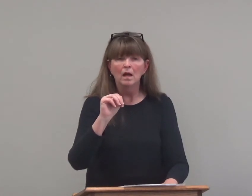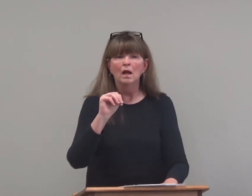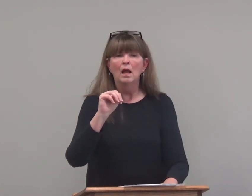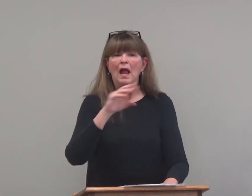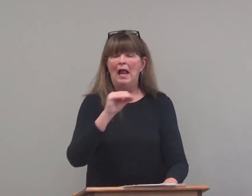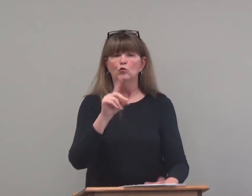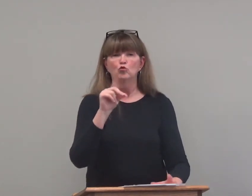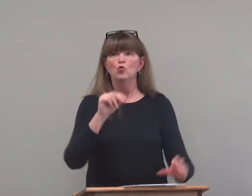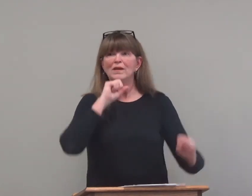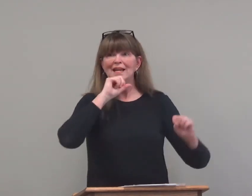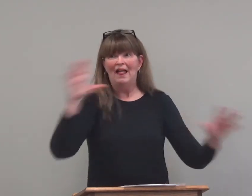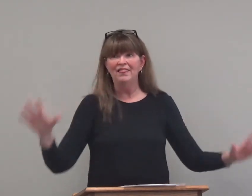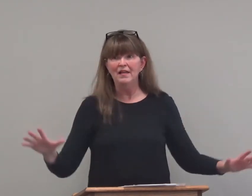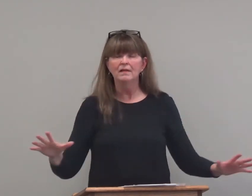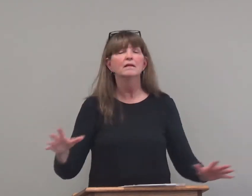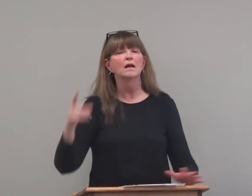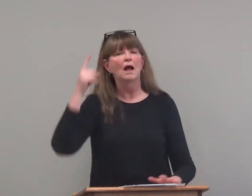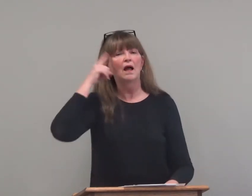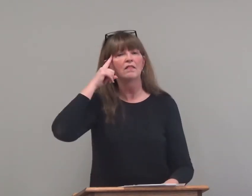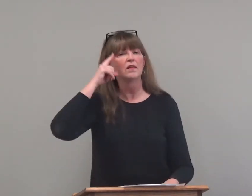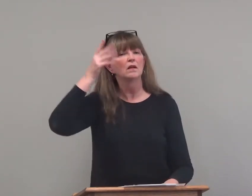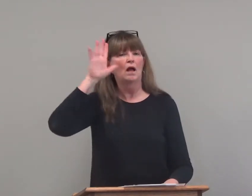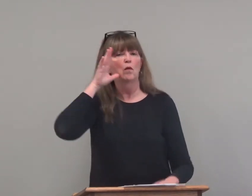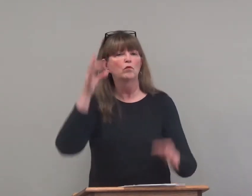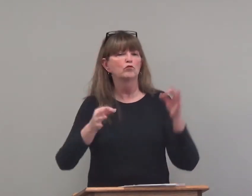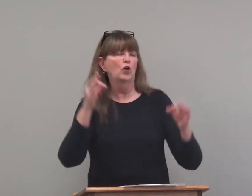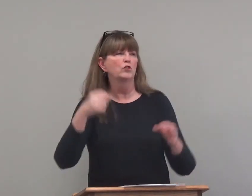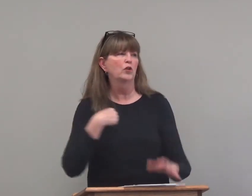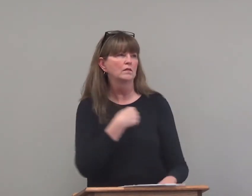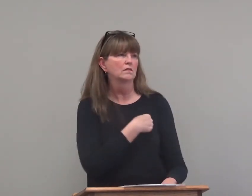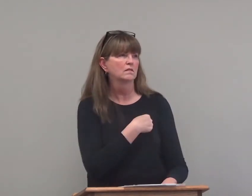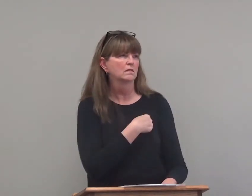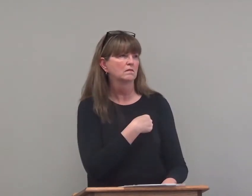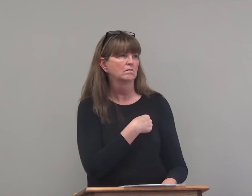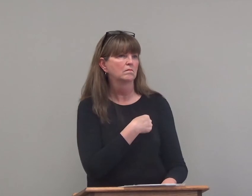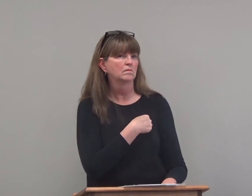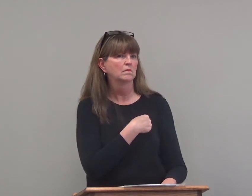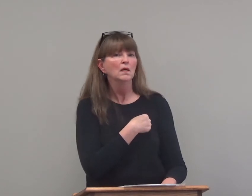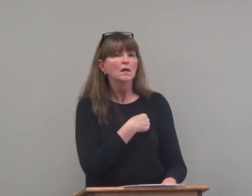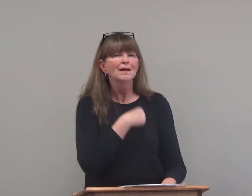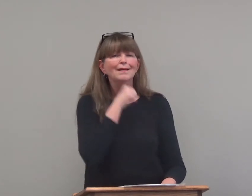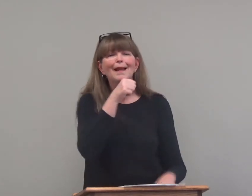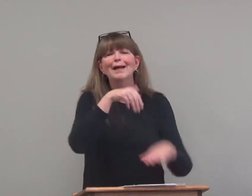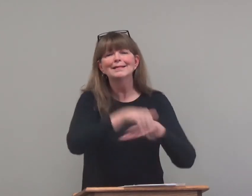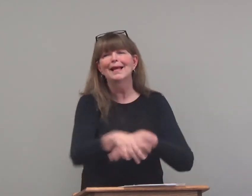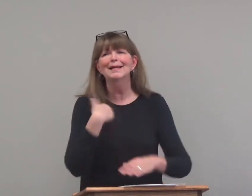racism, and we do nothing, that's discrediting